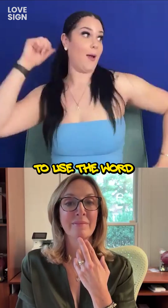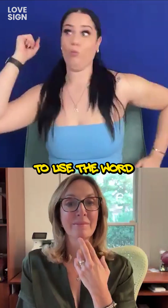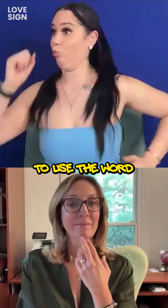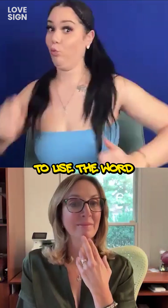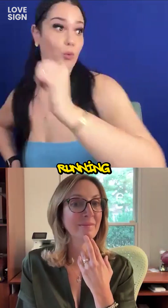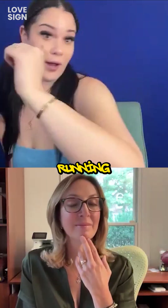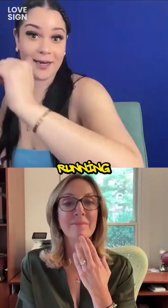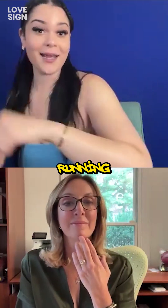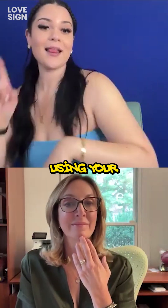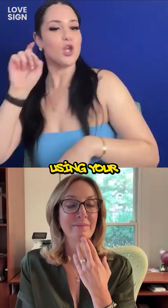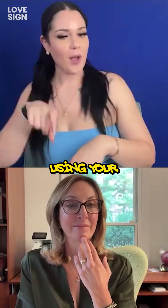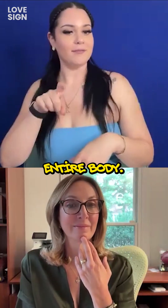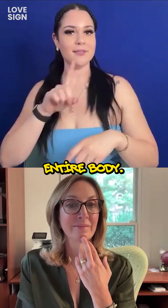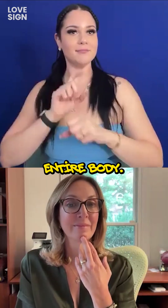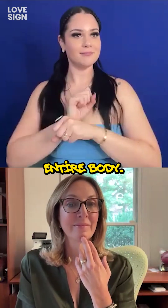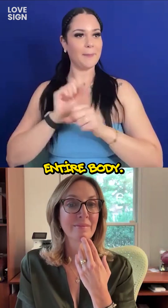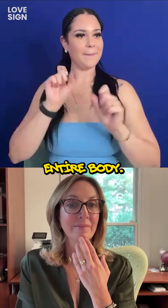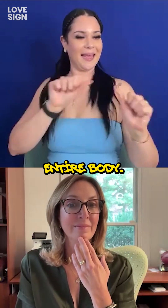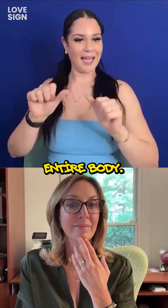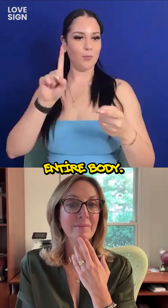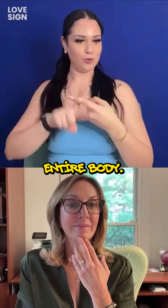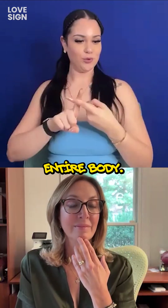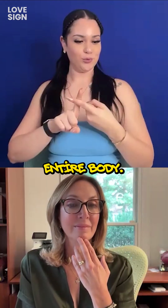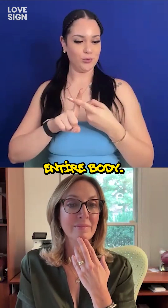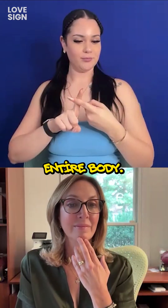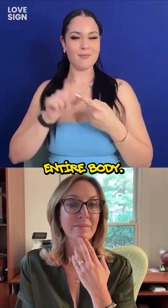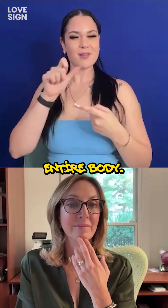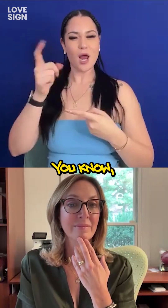to use the word running. Using your entire body,